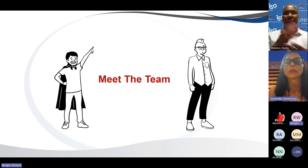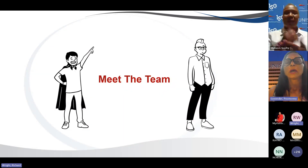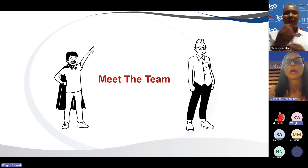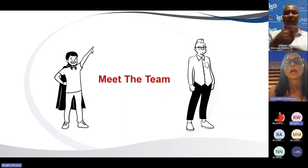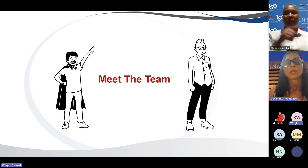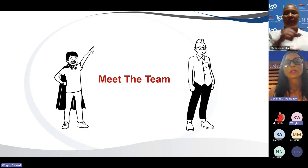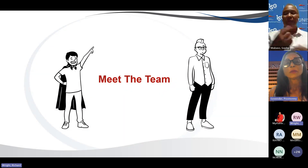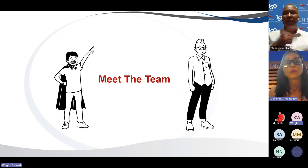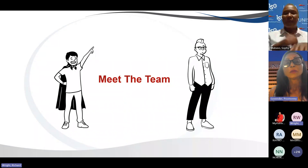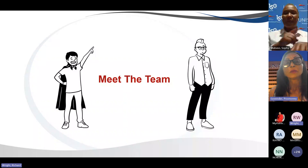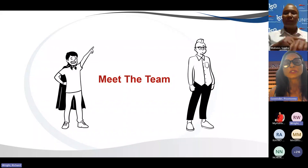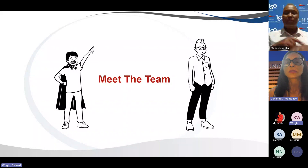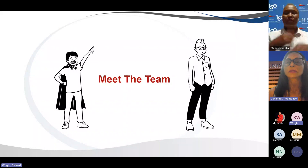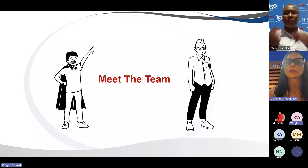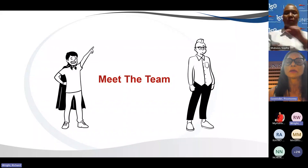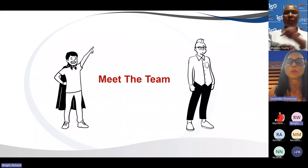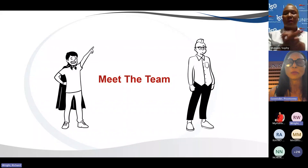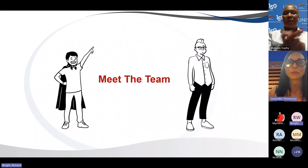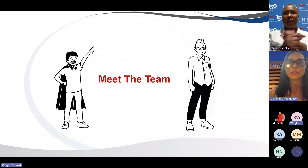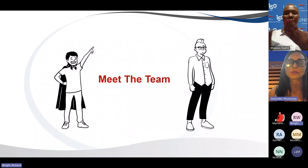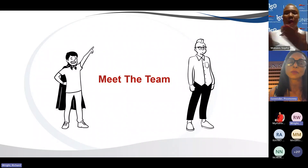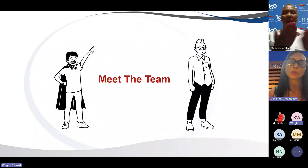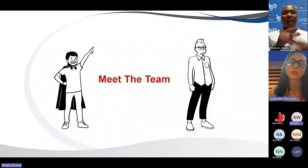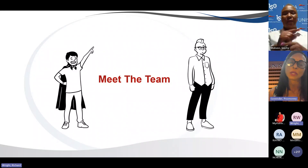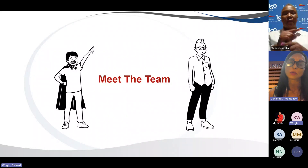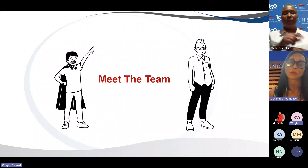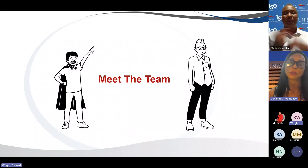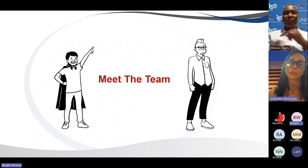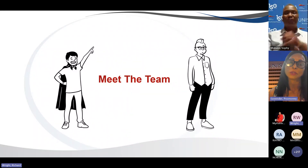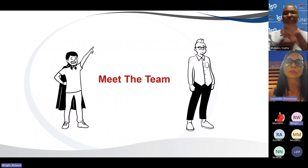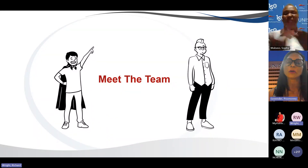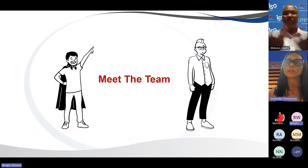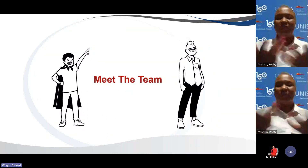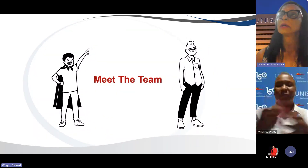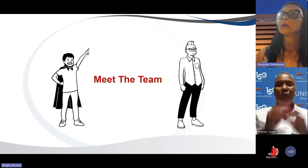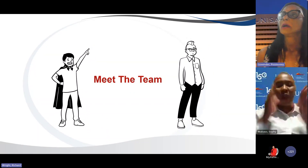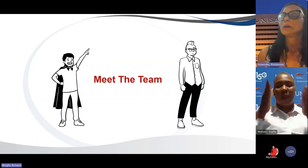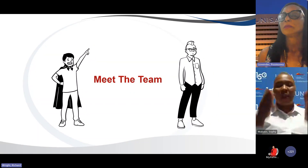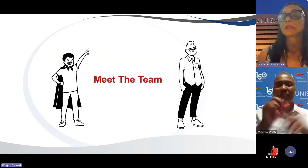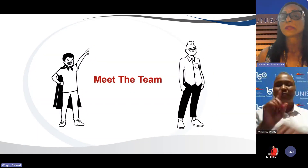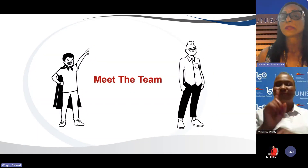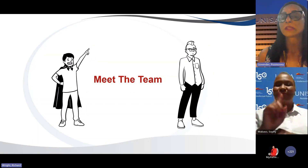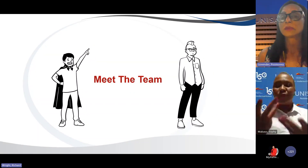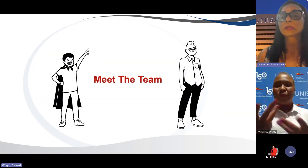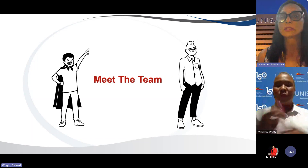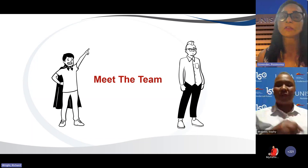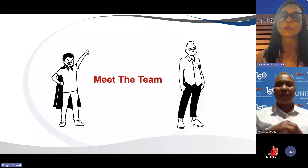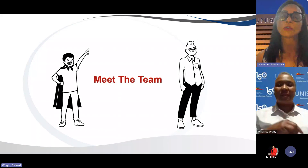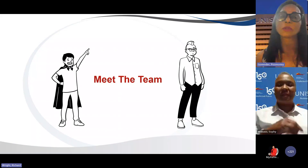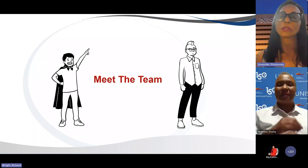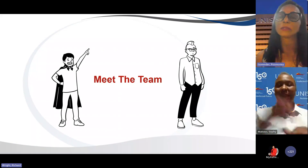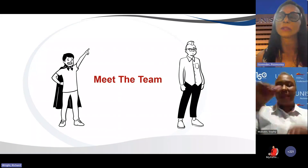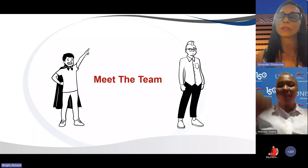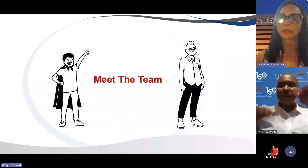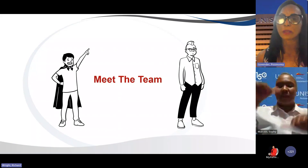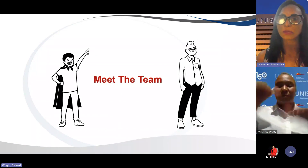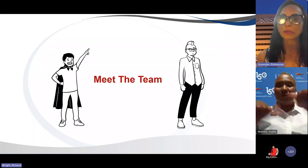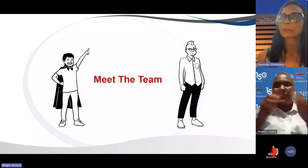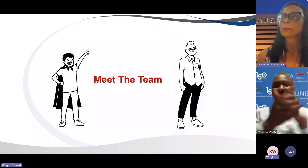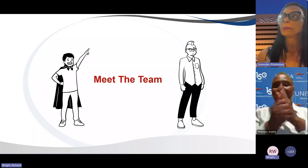webinar. I welcome you warmly to this webinar where we are going to focus on assessment skills for your